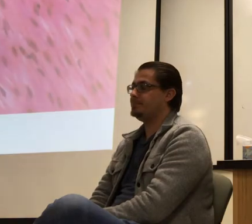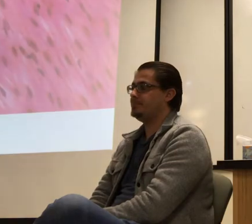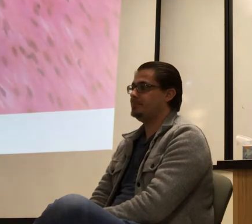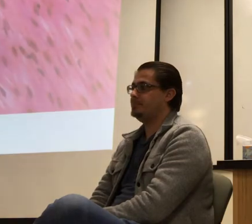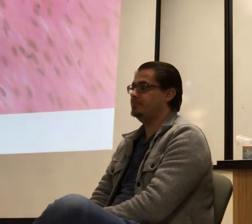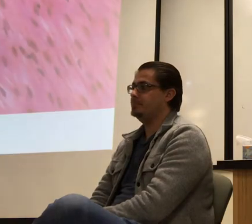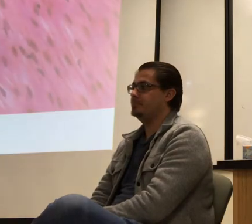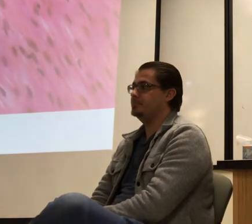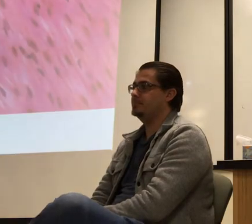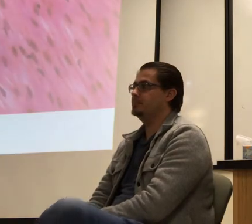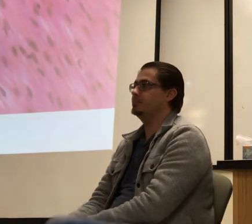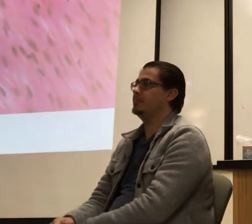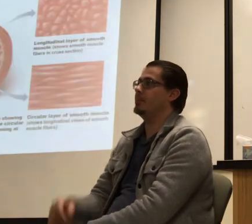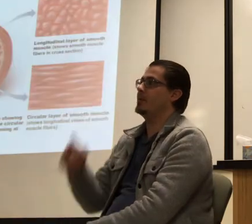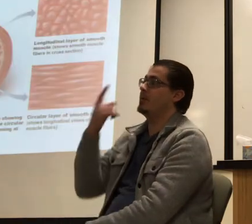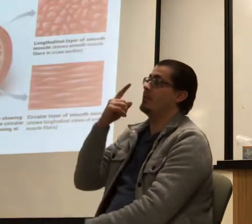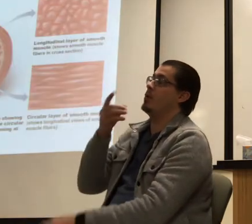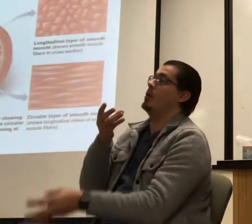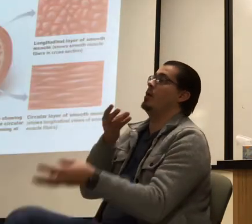Well, for smooth muscle,